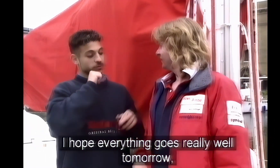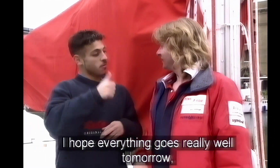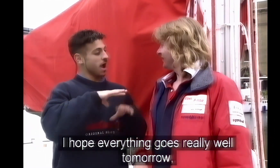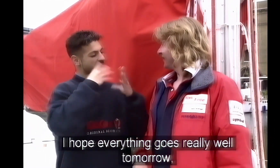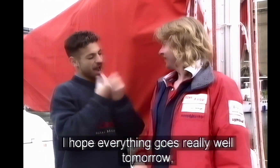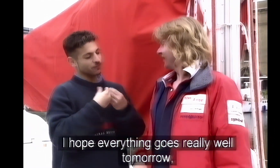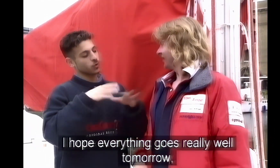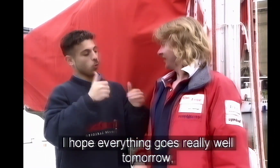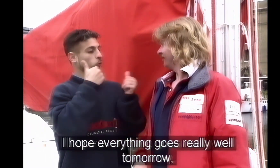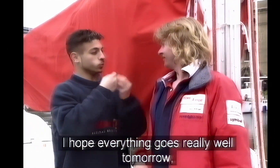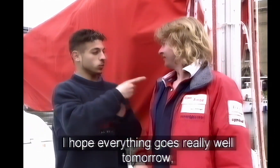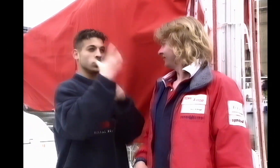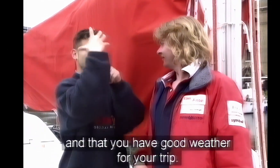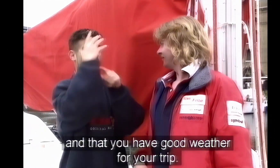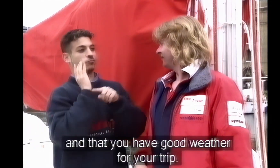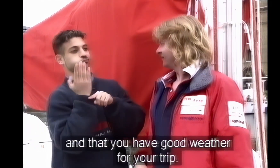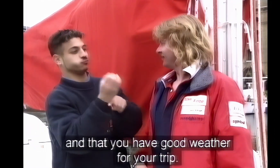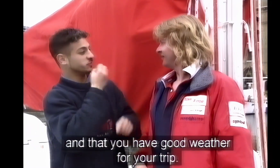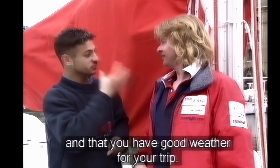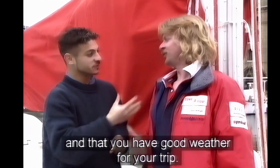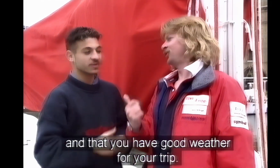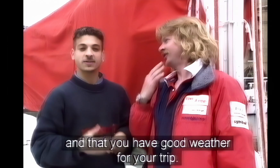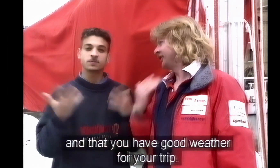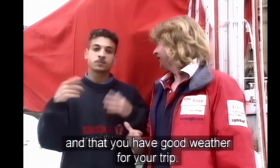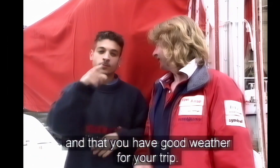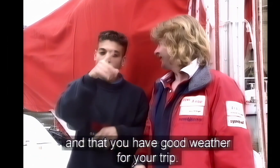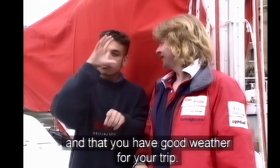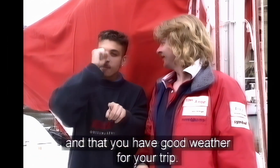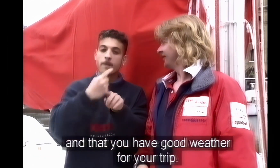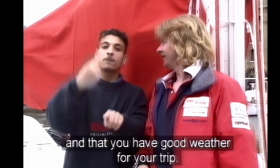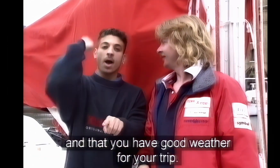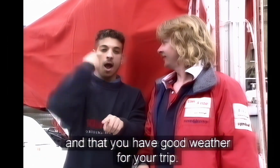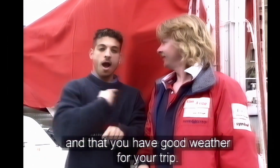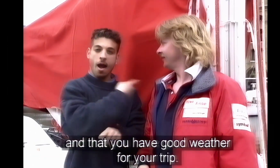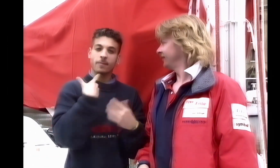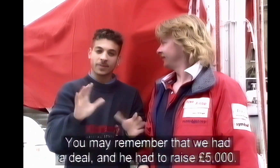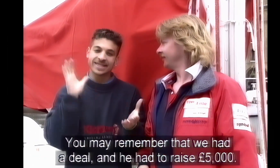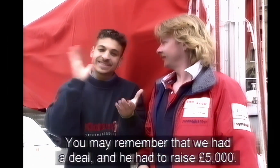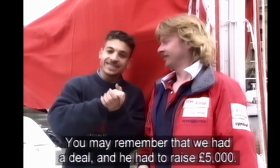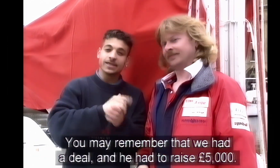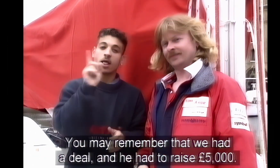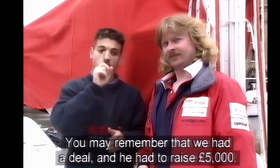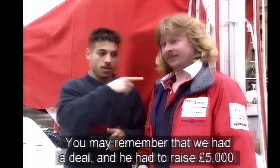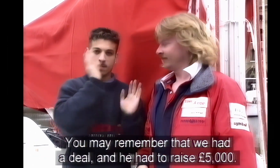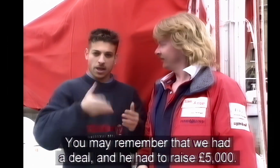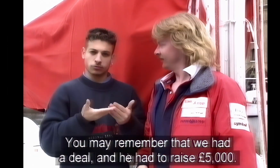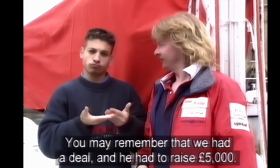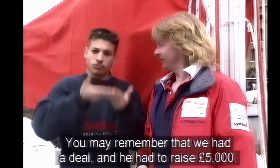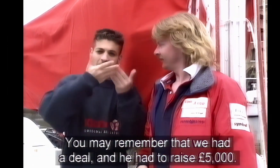Right, I hope everything goes really well for you tomorrow and that you have good weather for your trip. Now, you may remember that last year Paul and I made